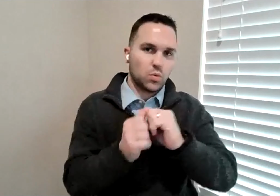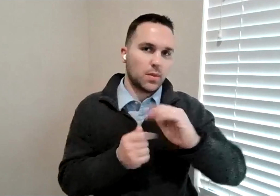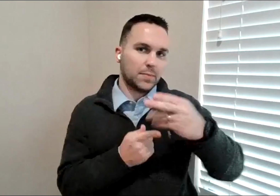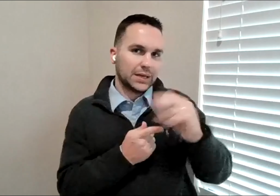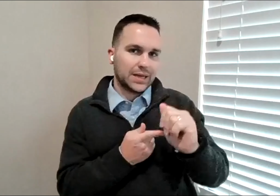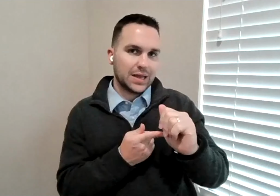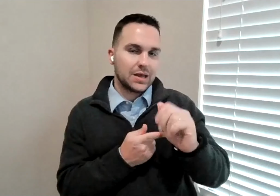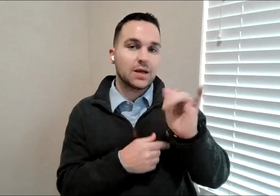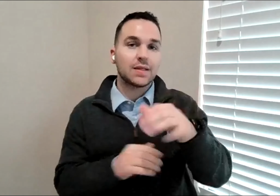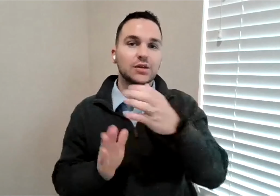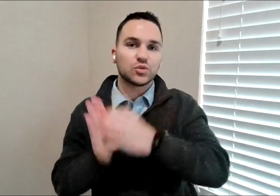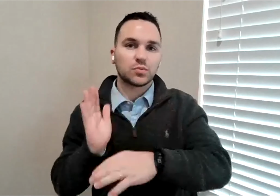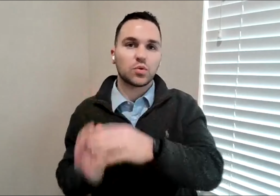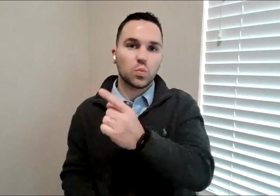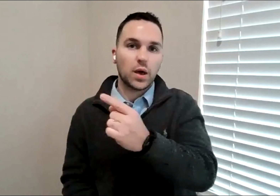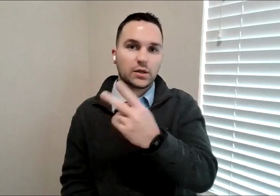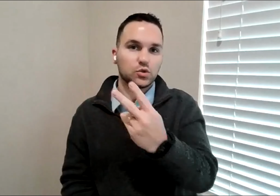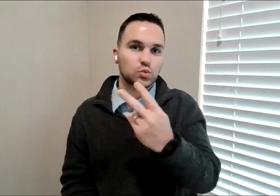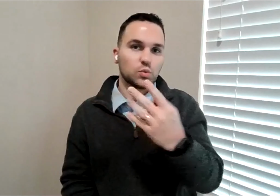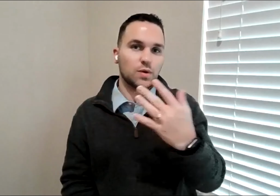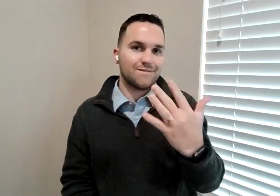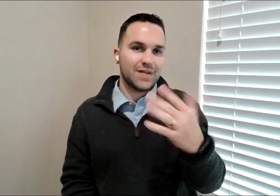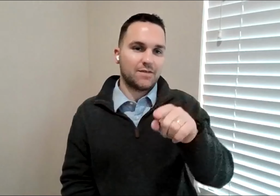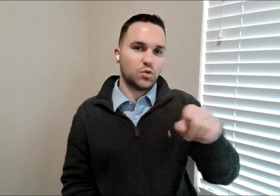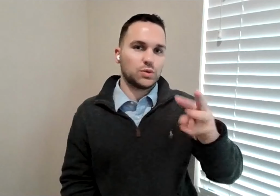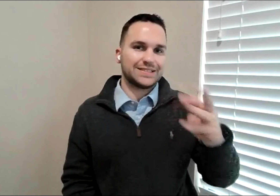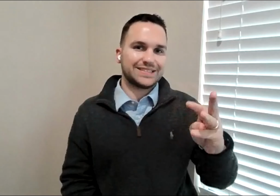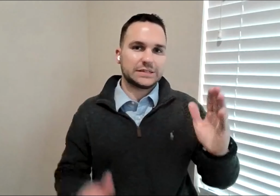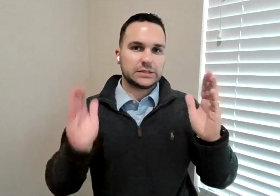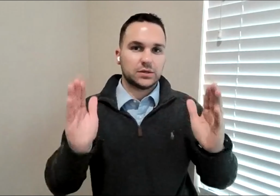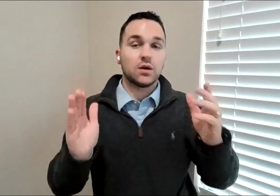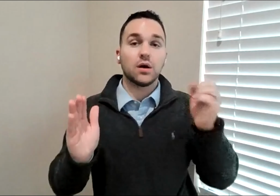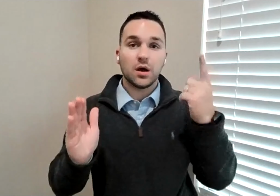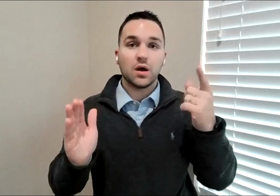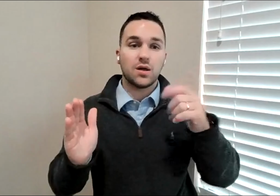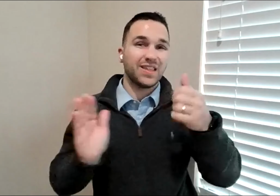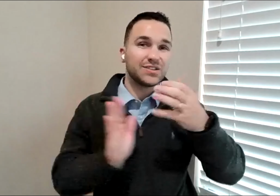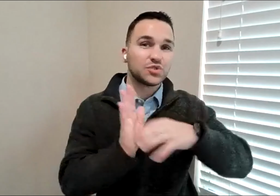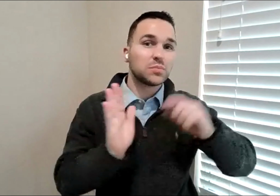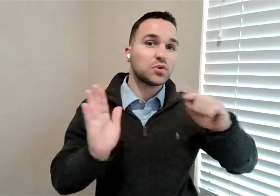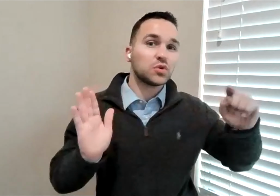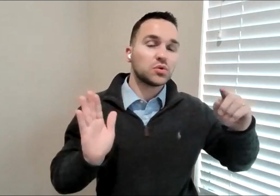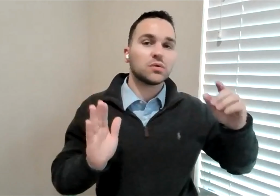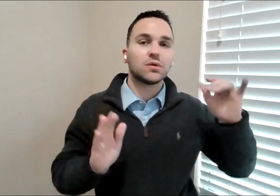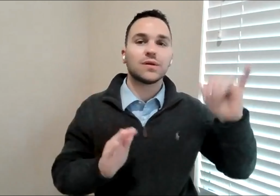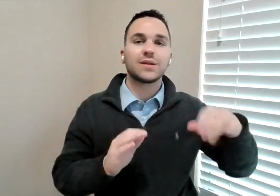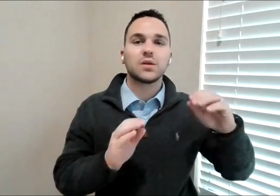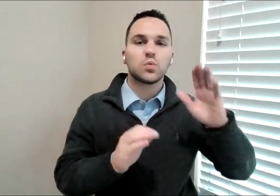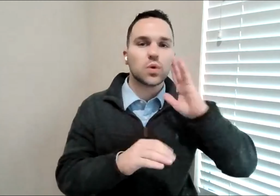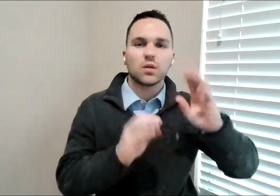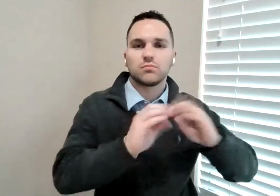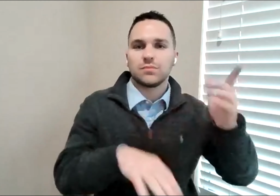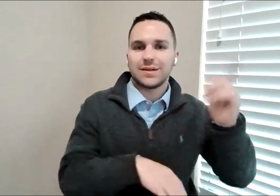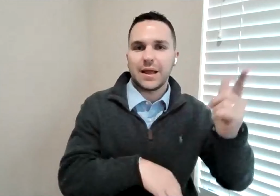1, 2, and 5 through 16. The other chapters are going to be promulgated later. I know